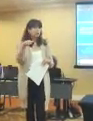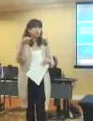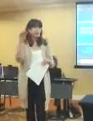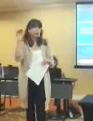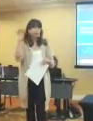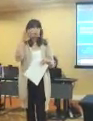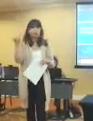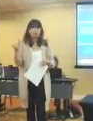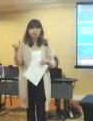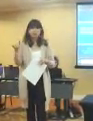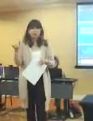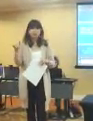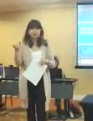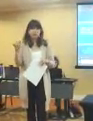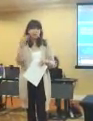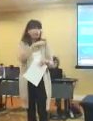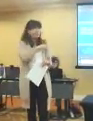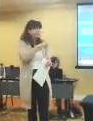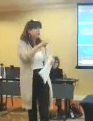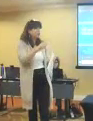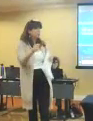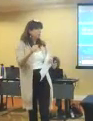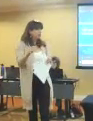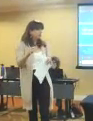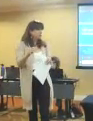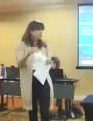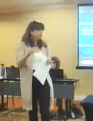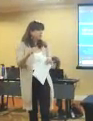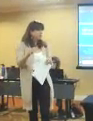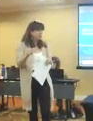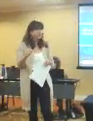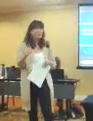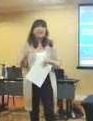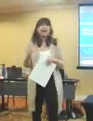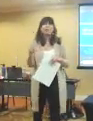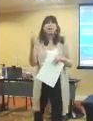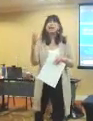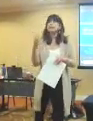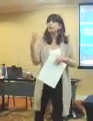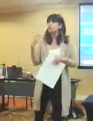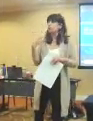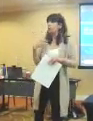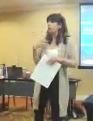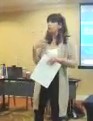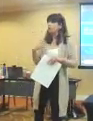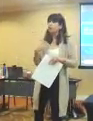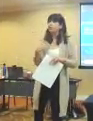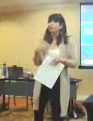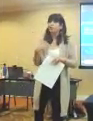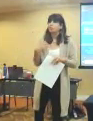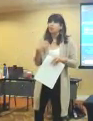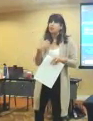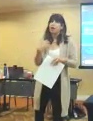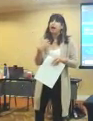make sure that you avoid side conversations. I've got sticky notes, if you want to pass notes to each other, that's fine. And if you could all kind of